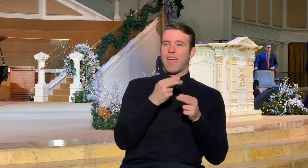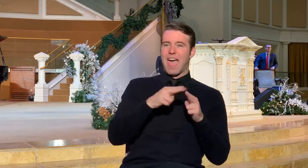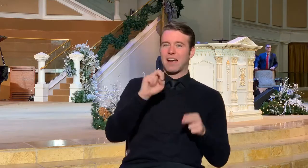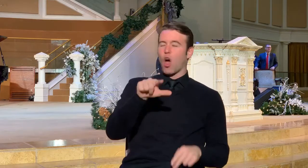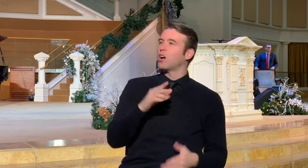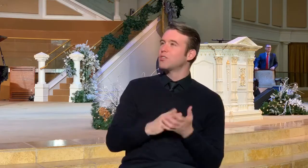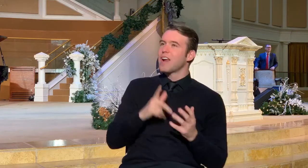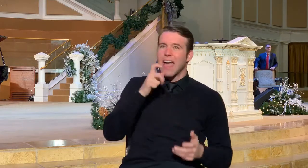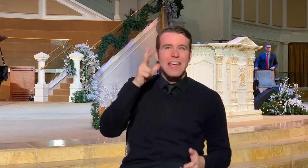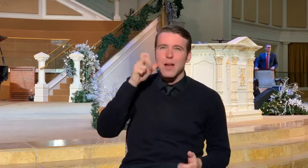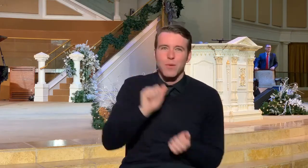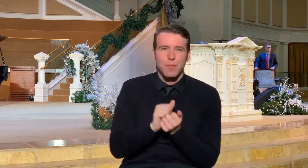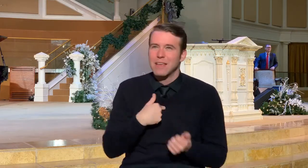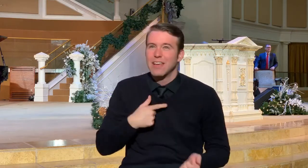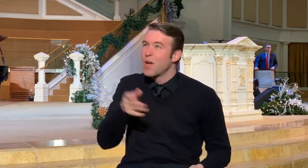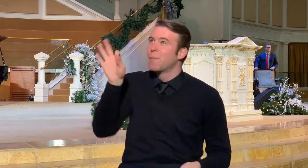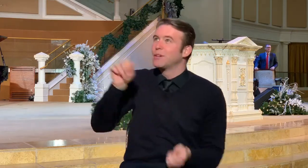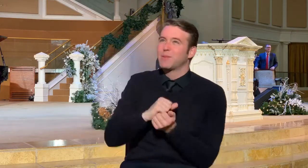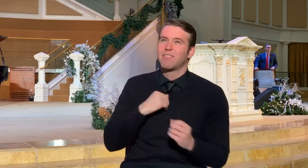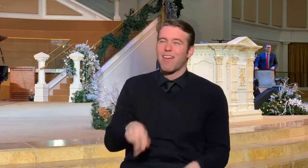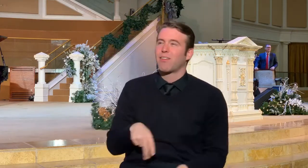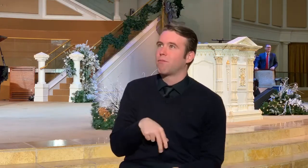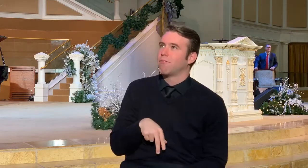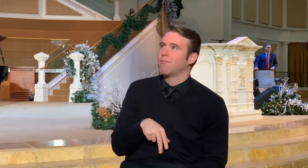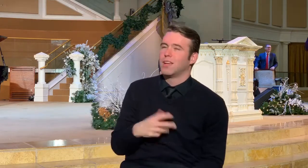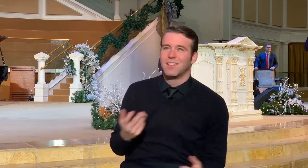because you ain't preaching with me.